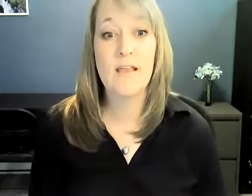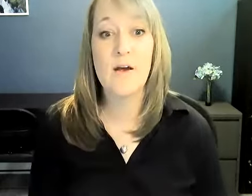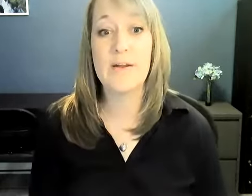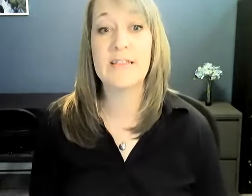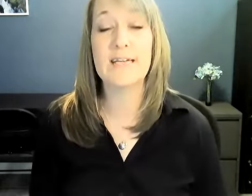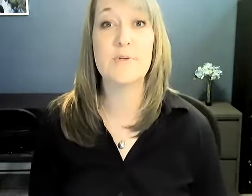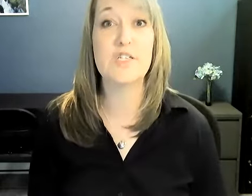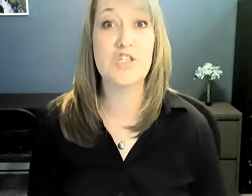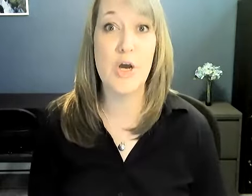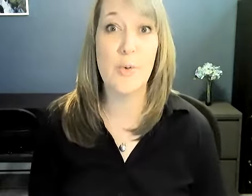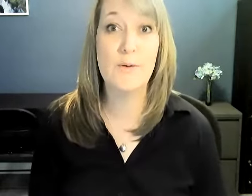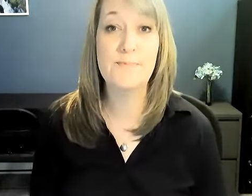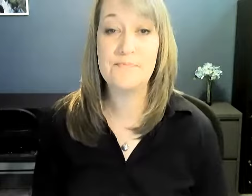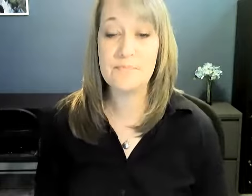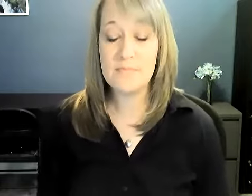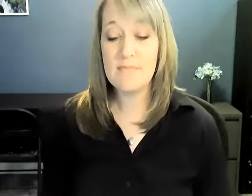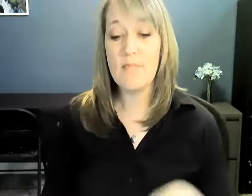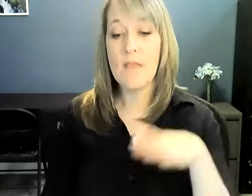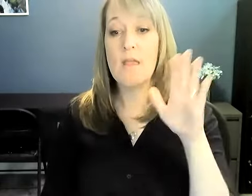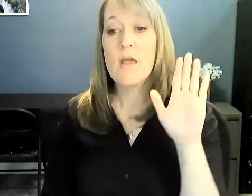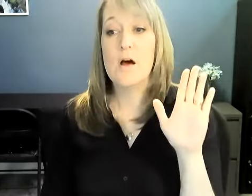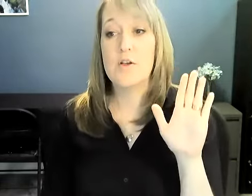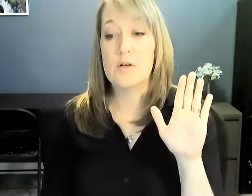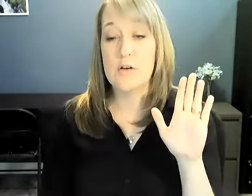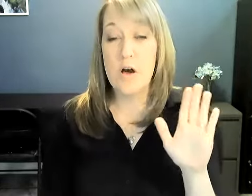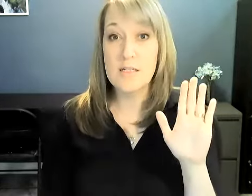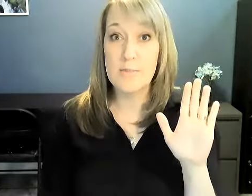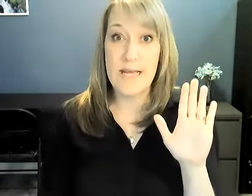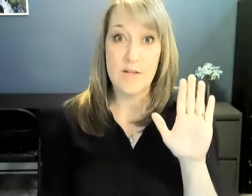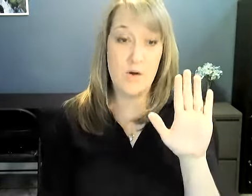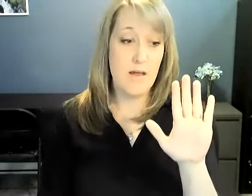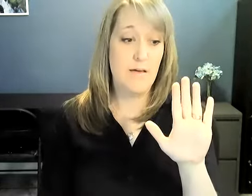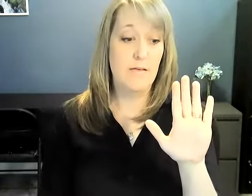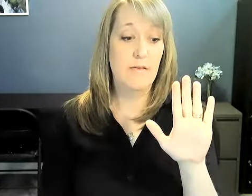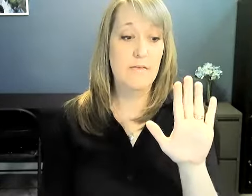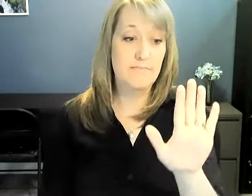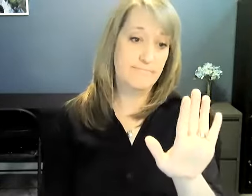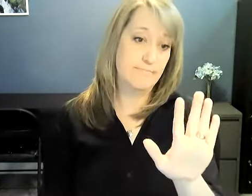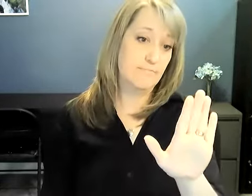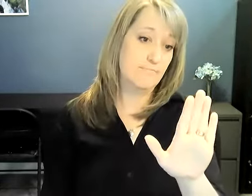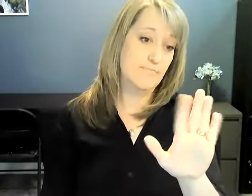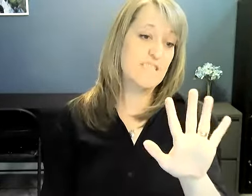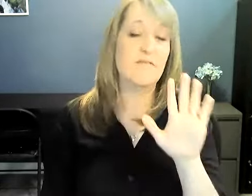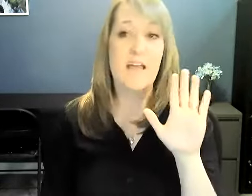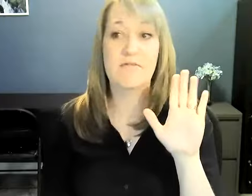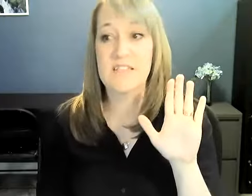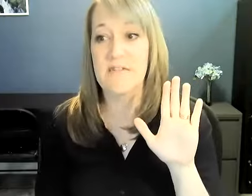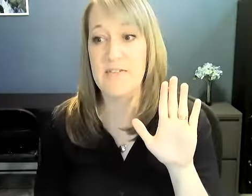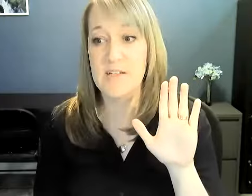All right, the last one is show. On your non-dominant hand, you want it's a 5. It's a 5 hand shape,